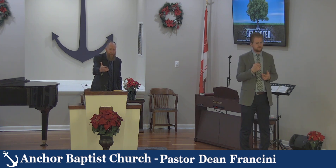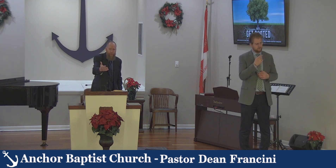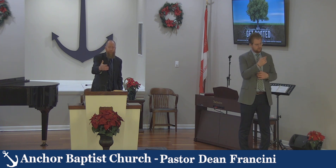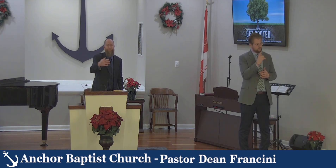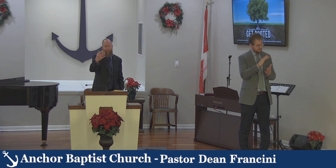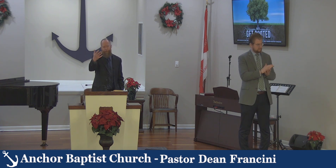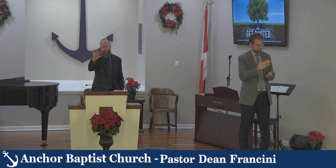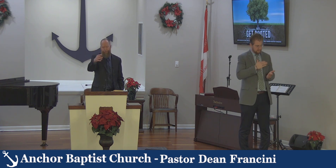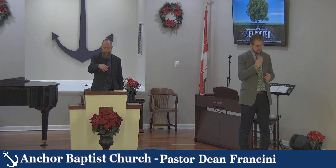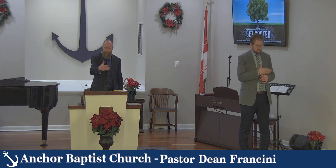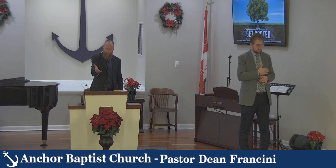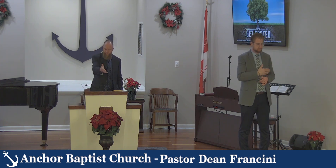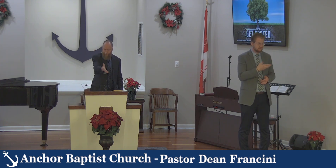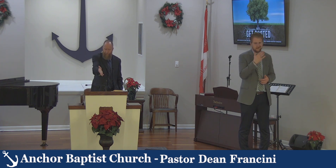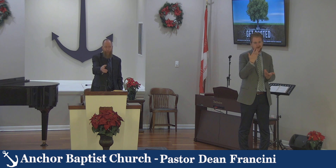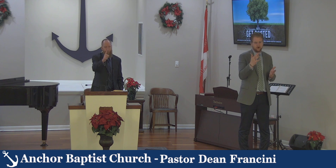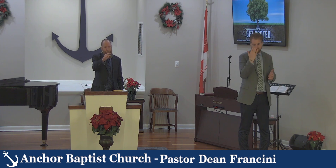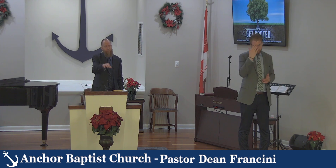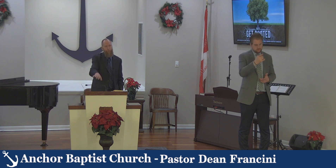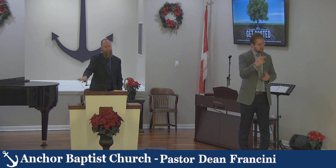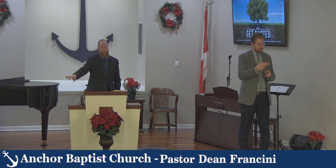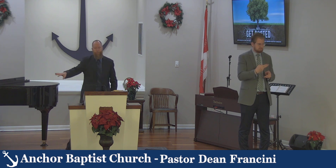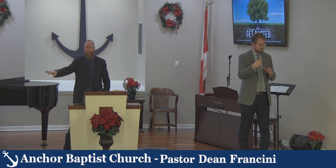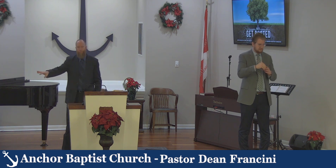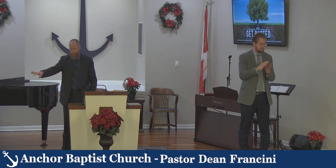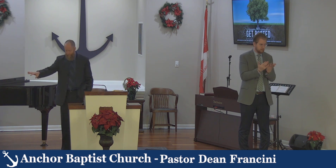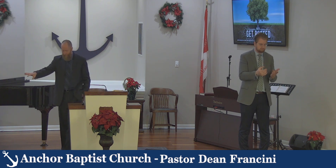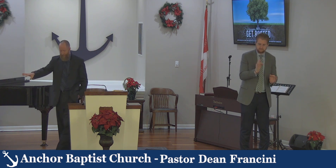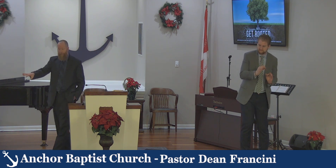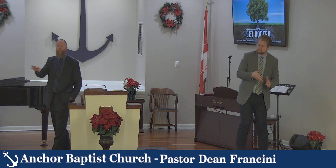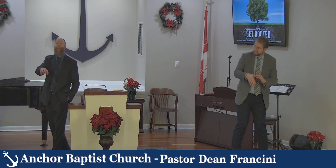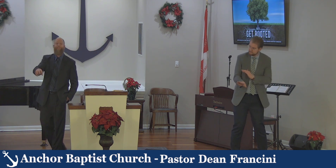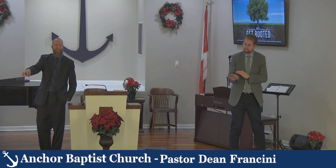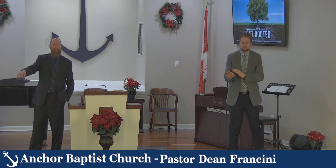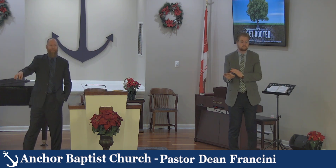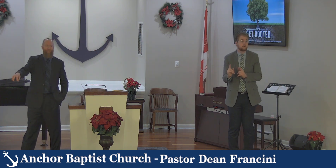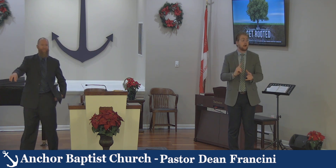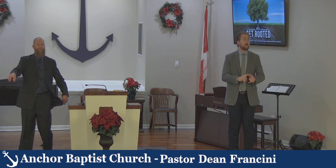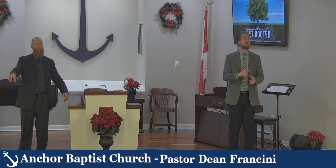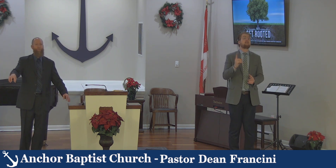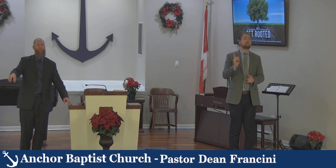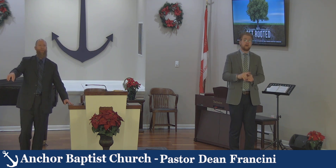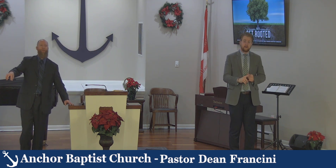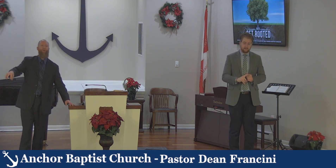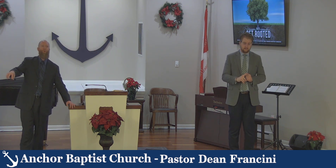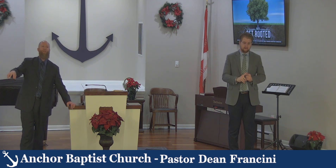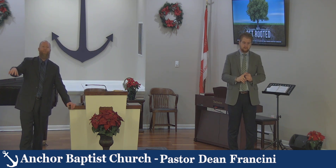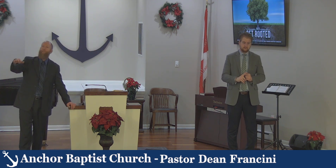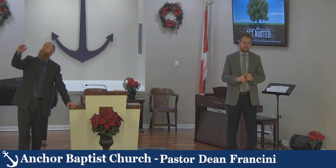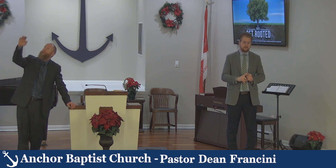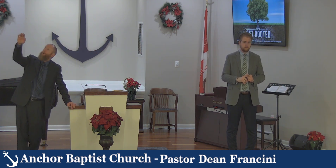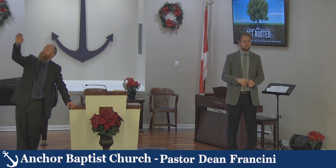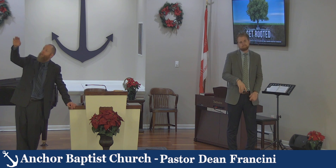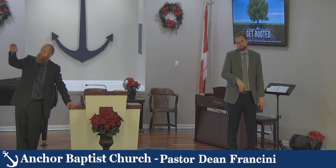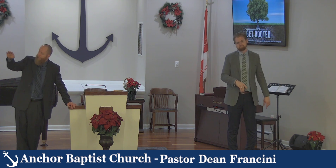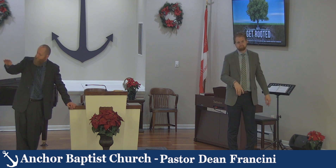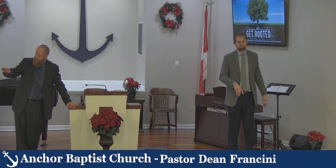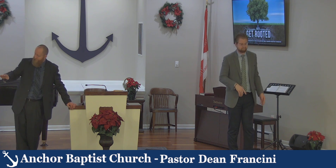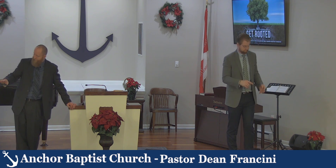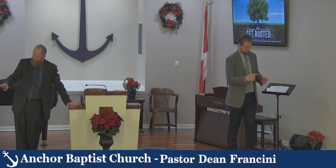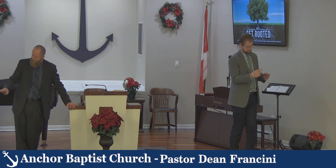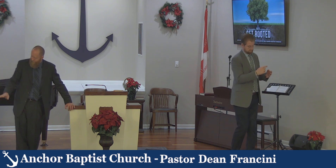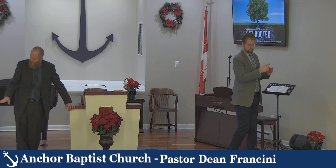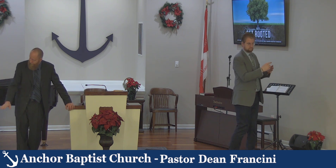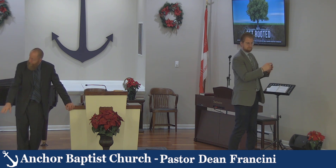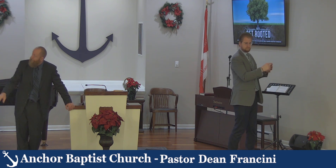my son? God already knows. You're in the Lamb's Book of Life. Yes, you get in. Then it's going to be, well, let's list out your